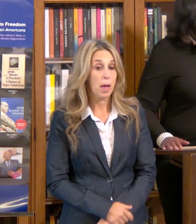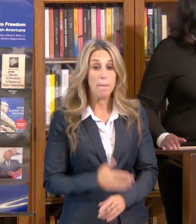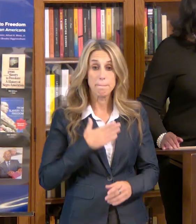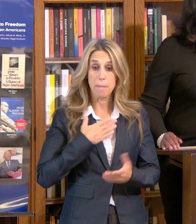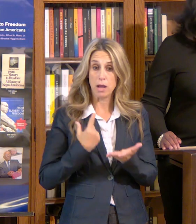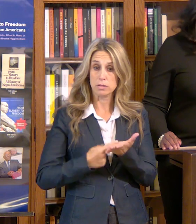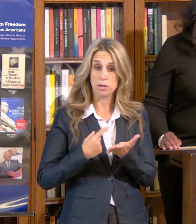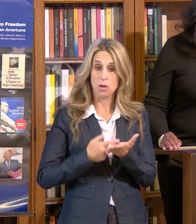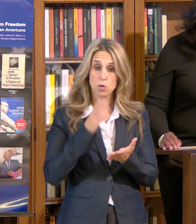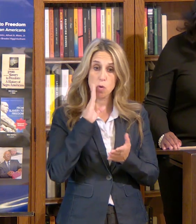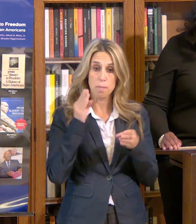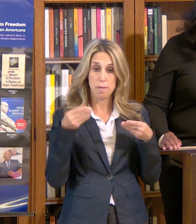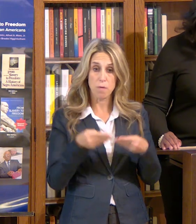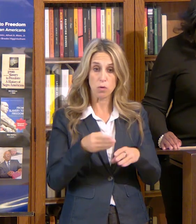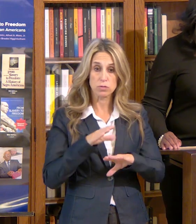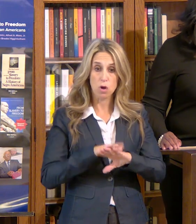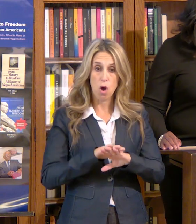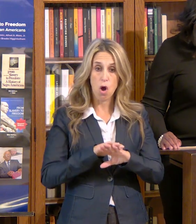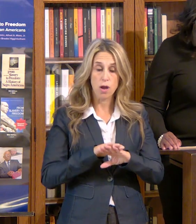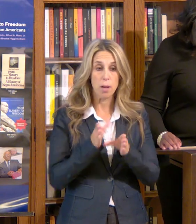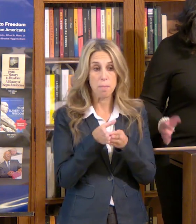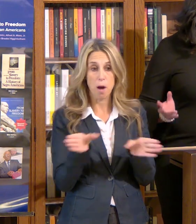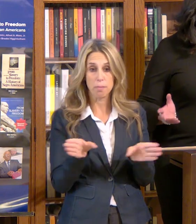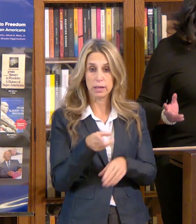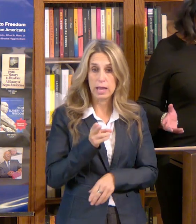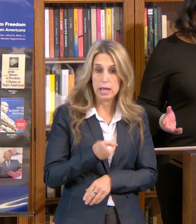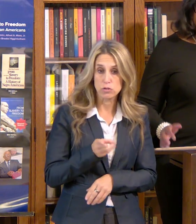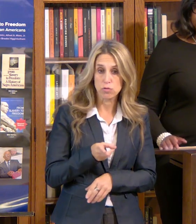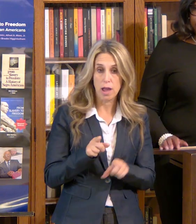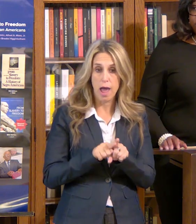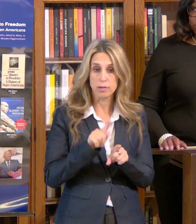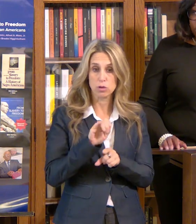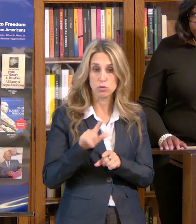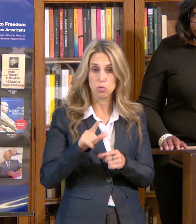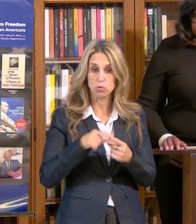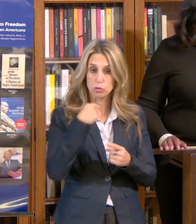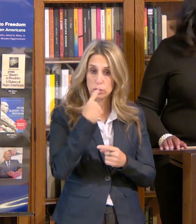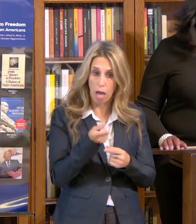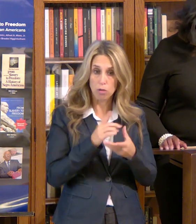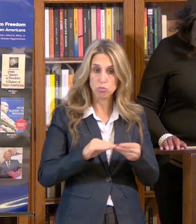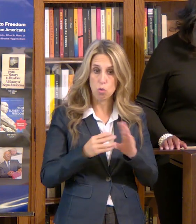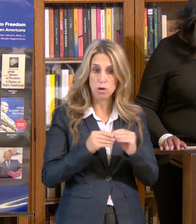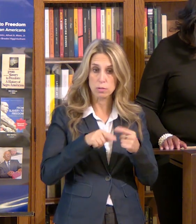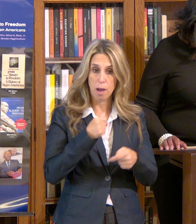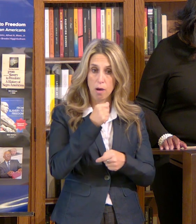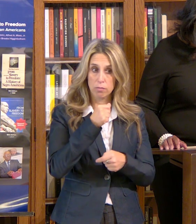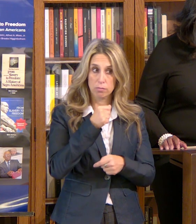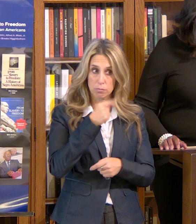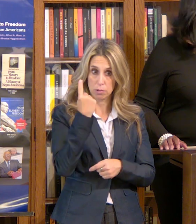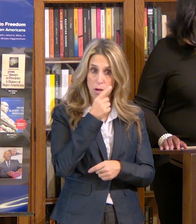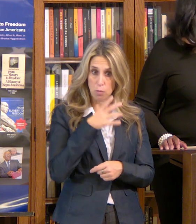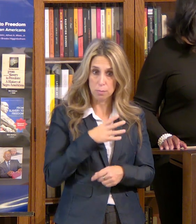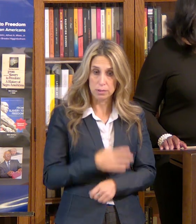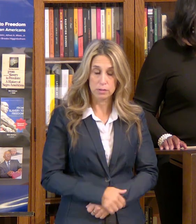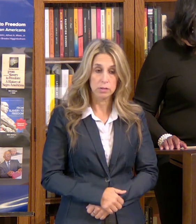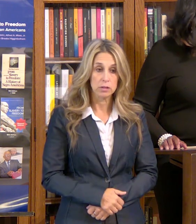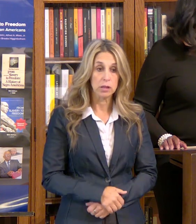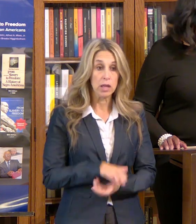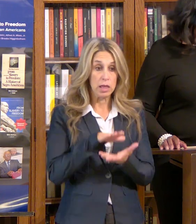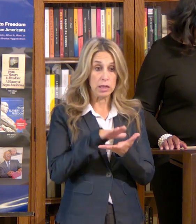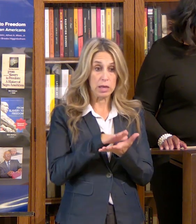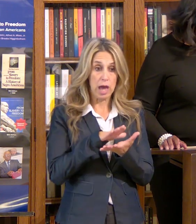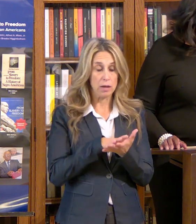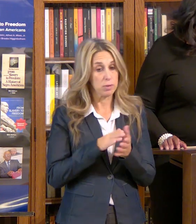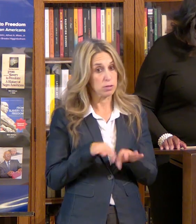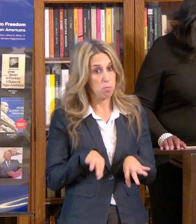discussion is going to actually focus on public history as a tool to tell stories of black women now the academy